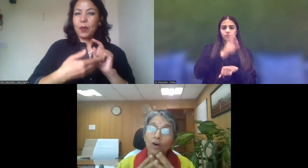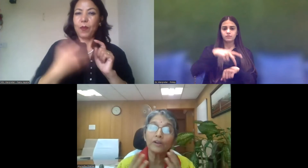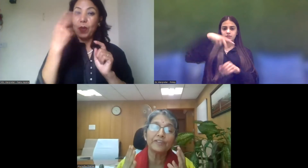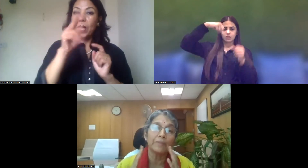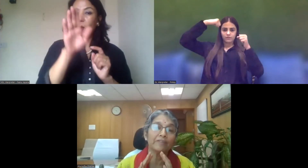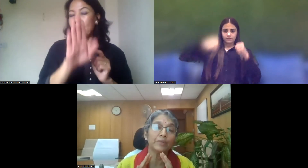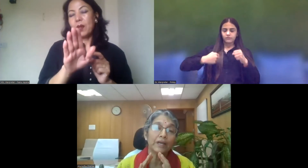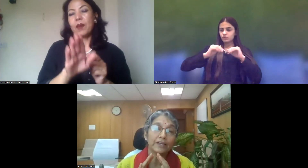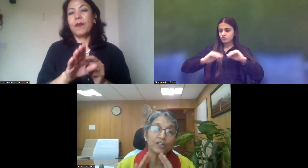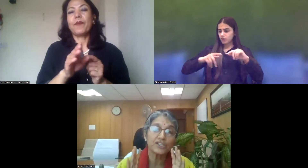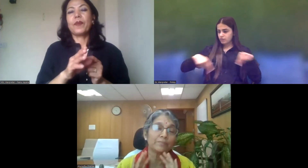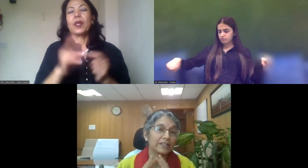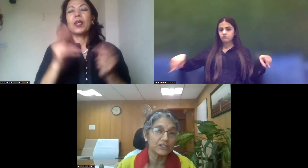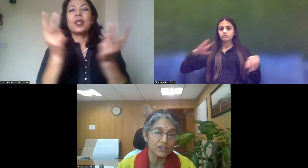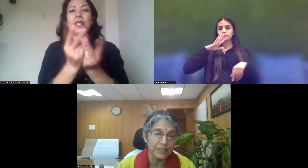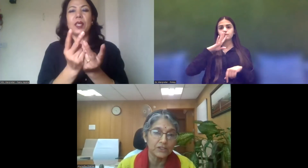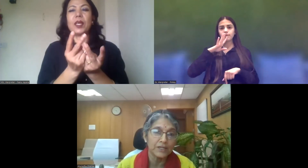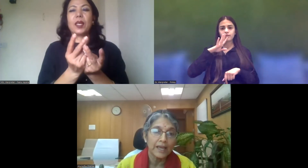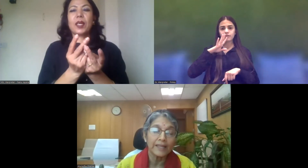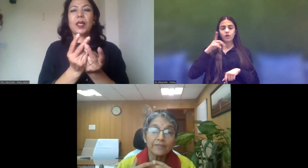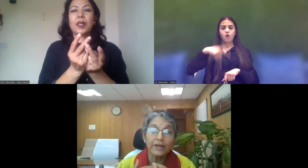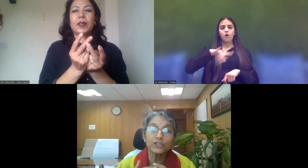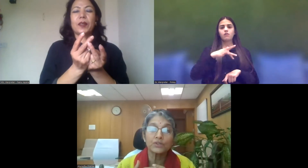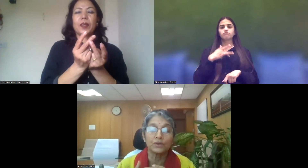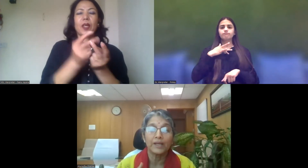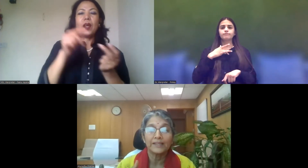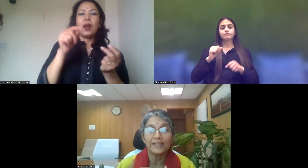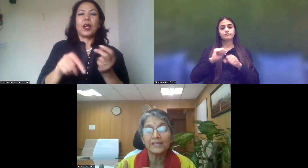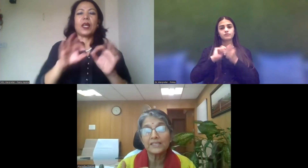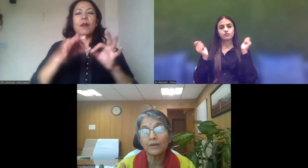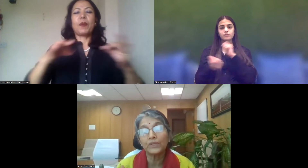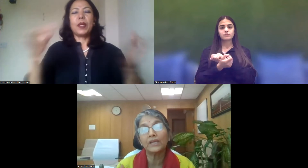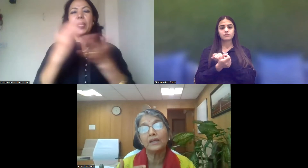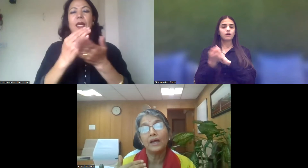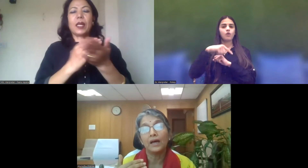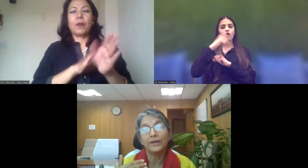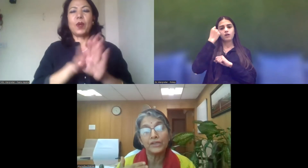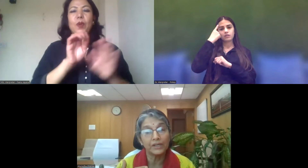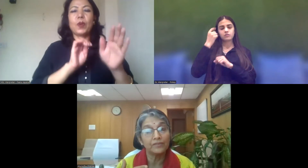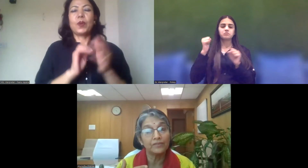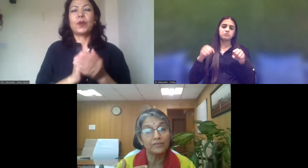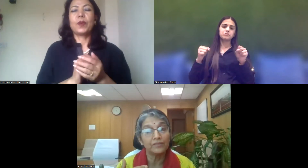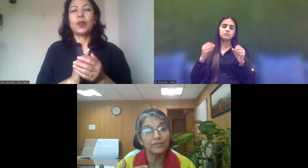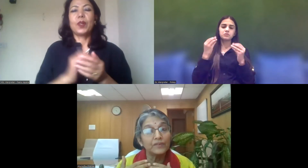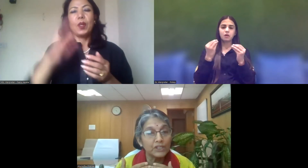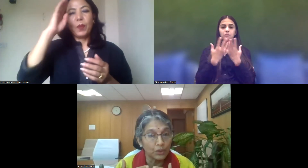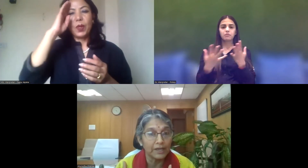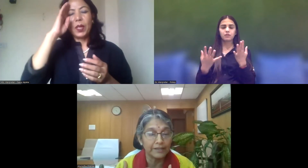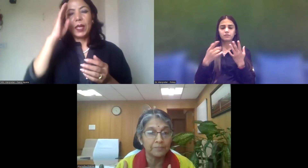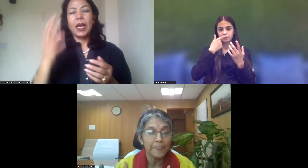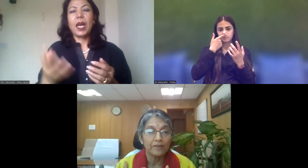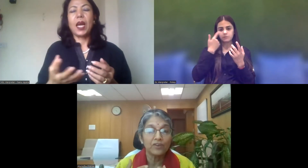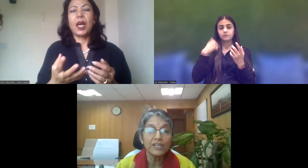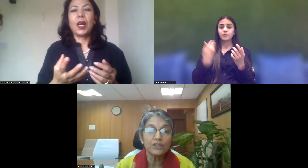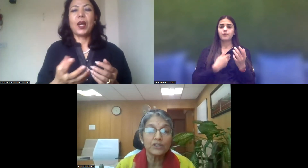and all of them have been touched by this change, and they have understood that there is something here we need to